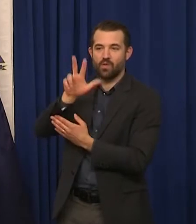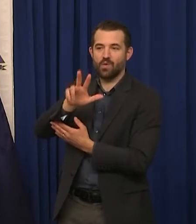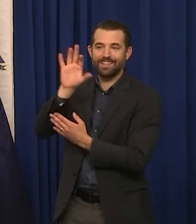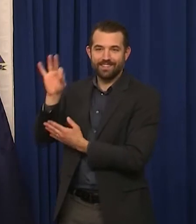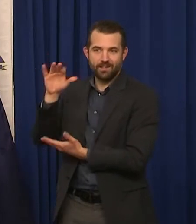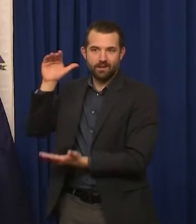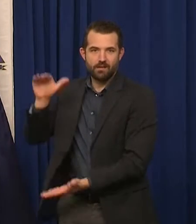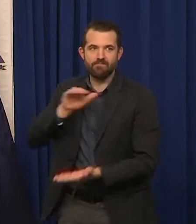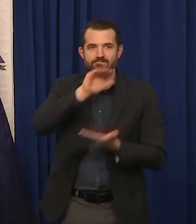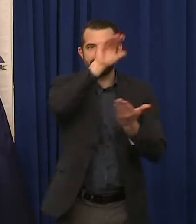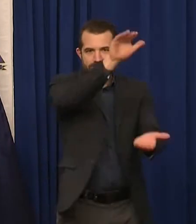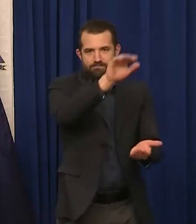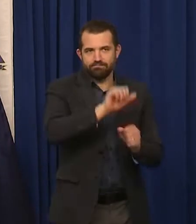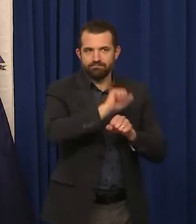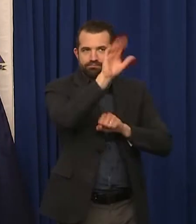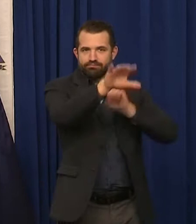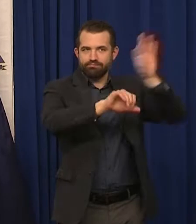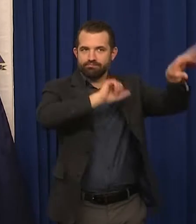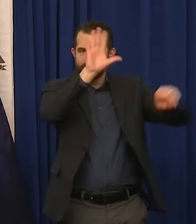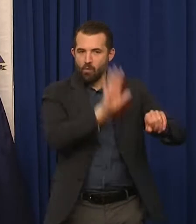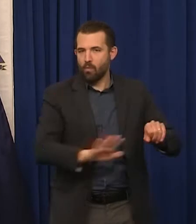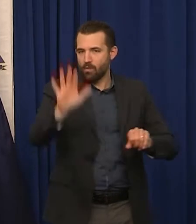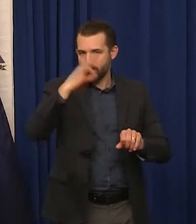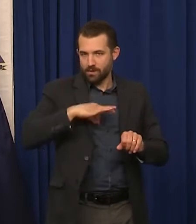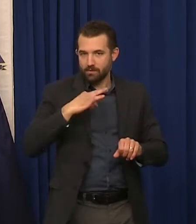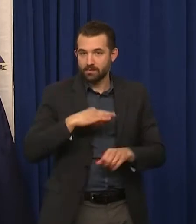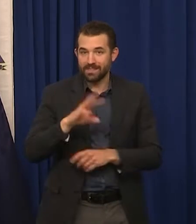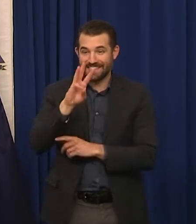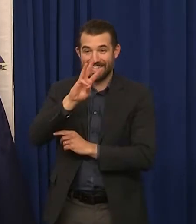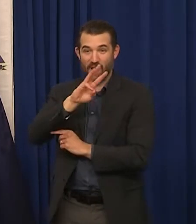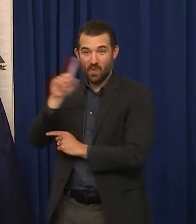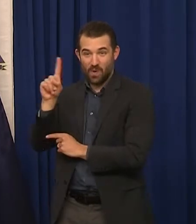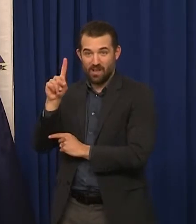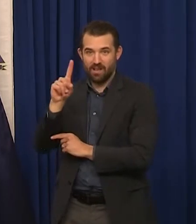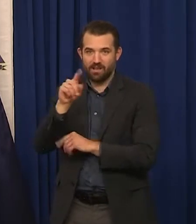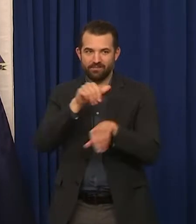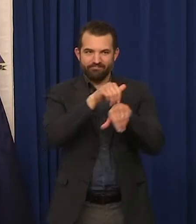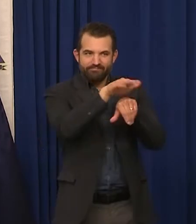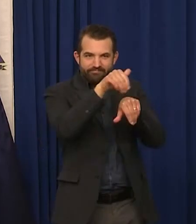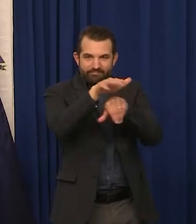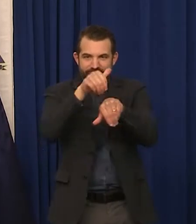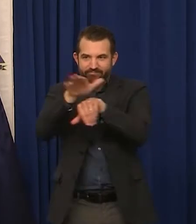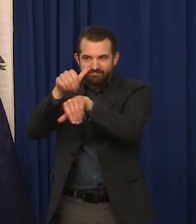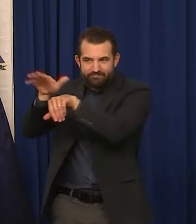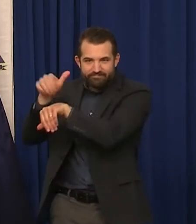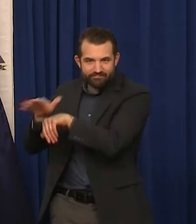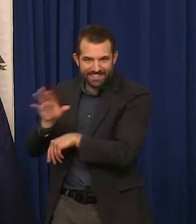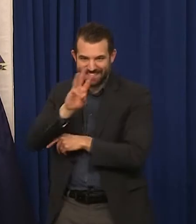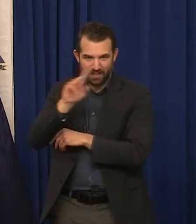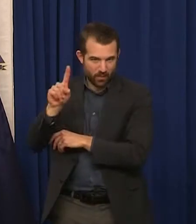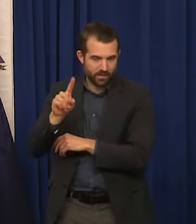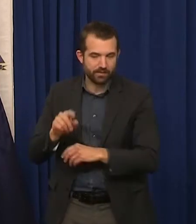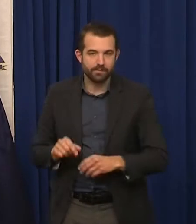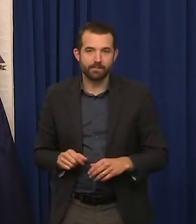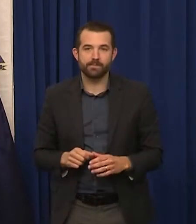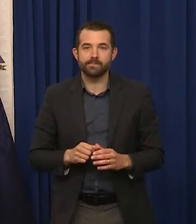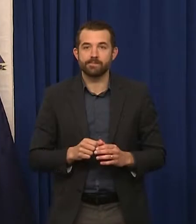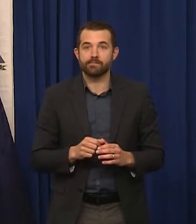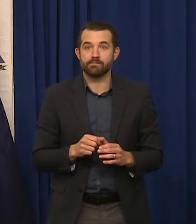26,339 to 61 facilities across the state. Again, that's 26,000 pieces of